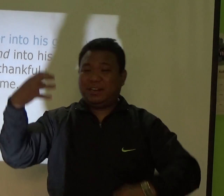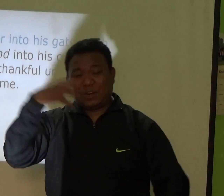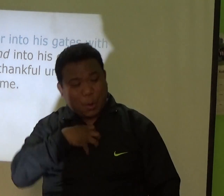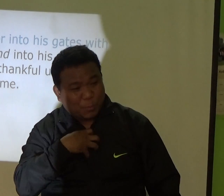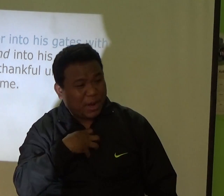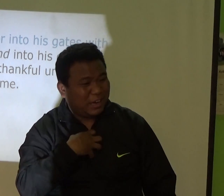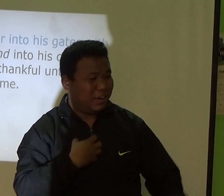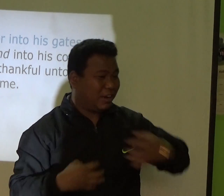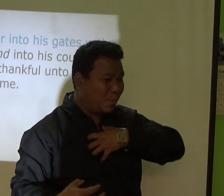complain.